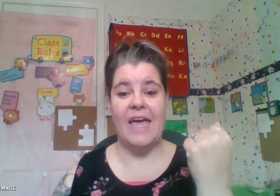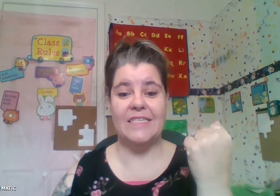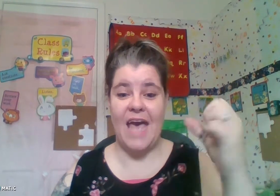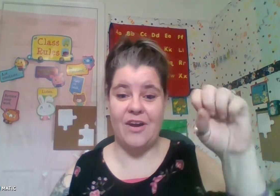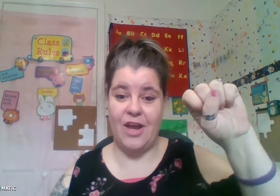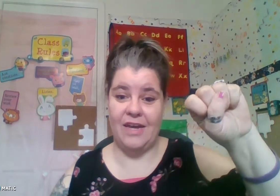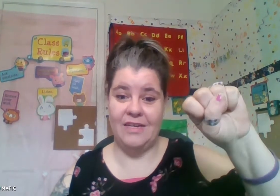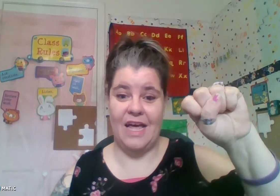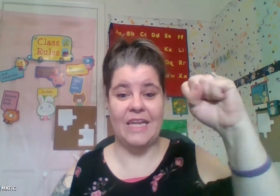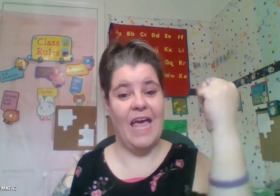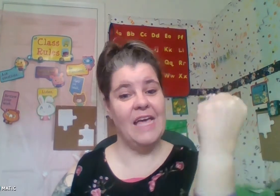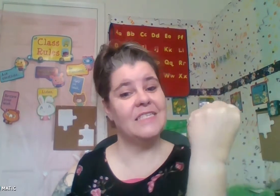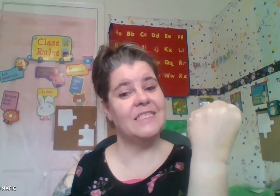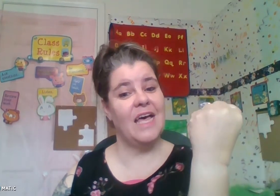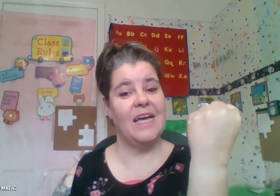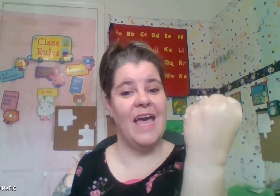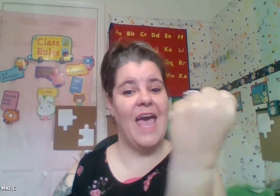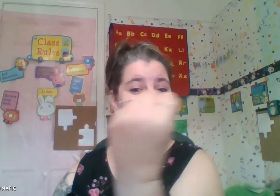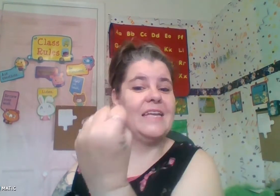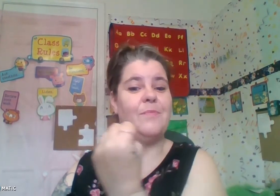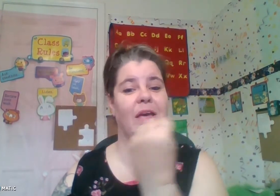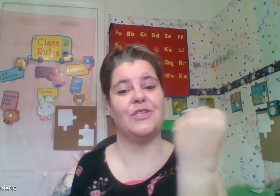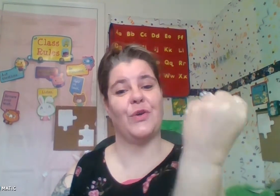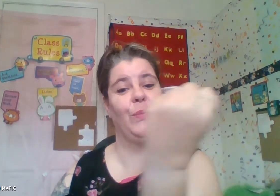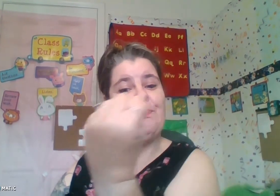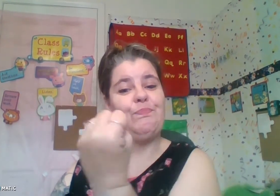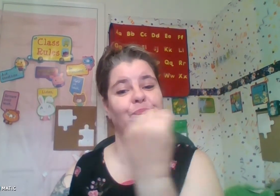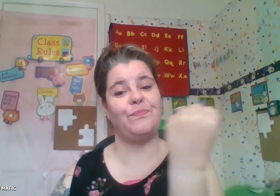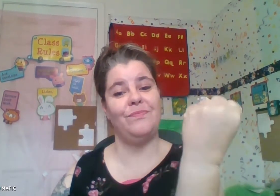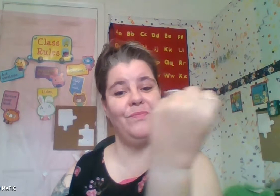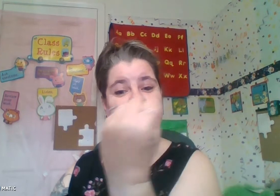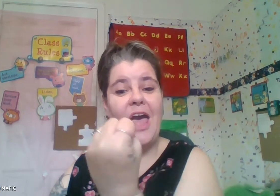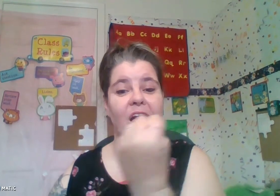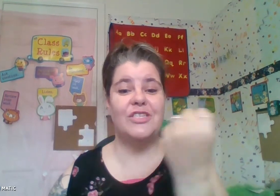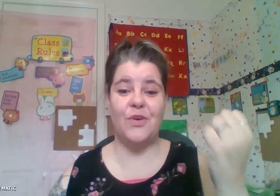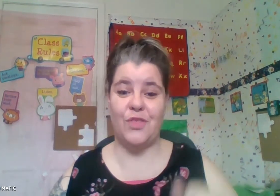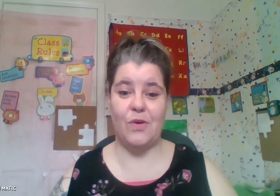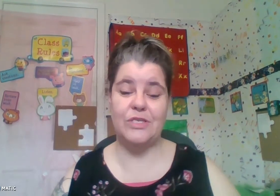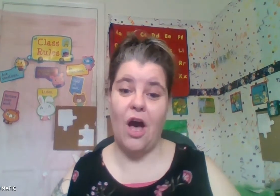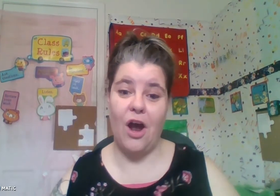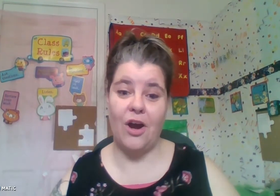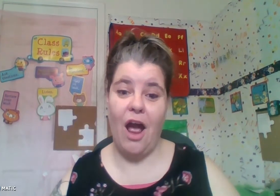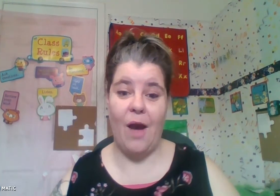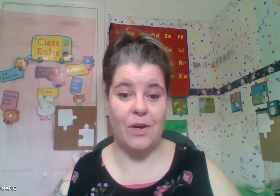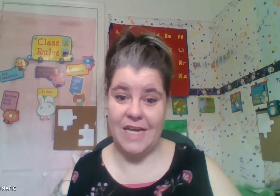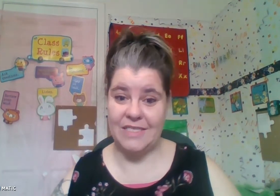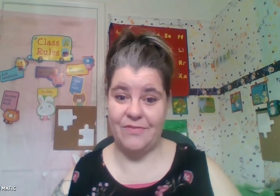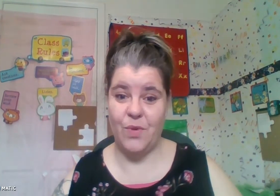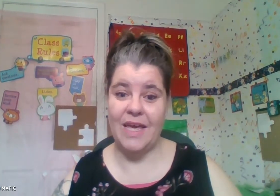And Saturday, a little S and make a circle. So those are our days of the week.